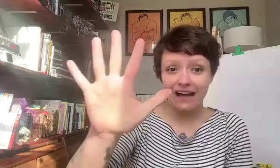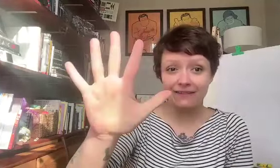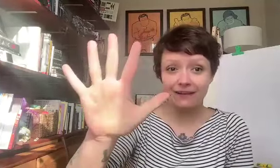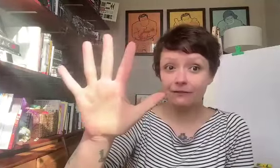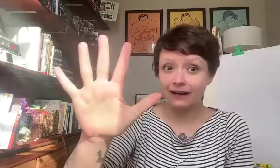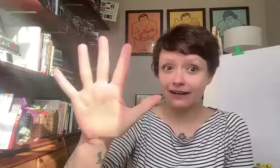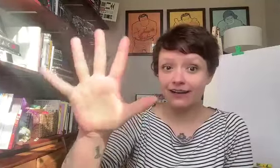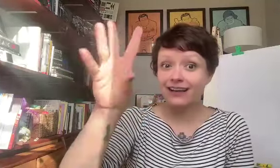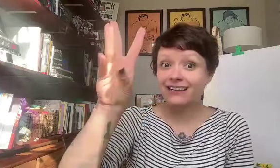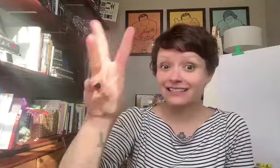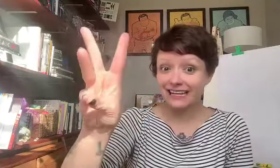1, 2, 3, 4, 5. Ready?